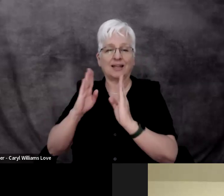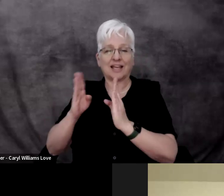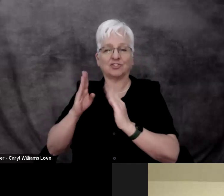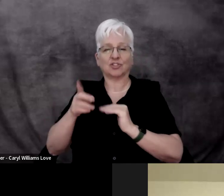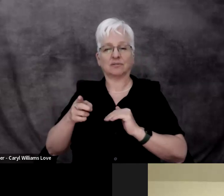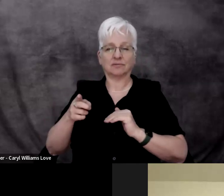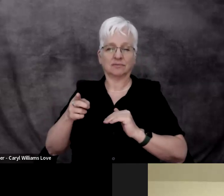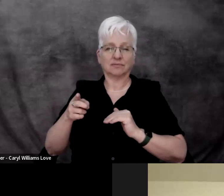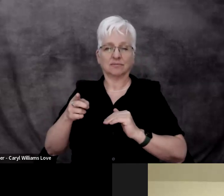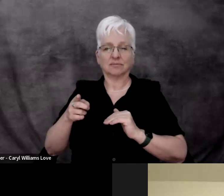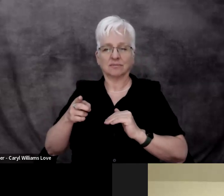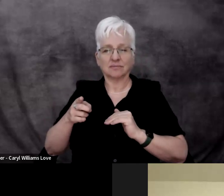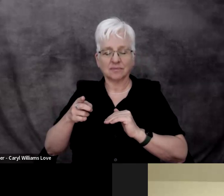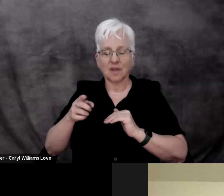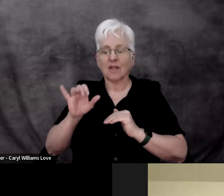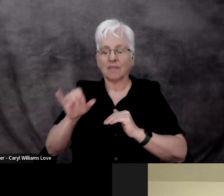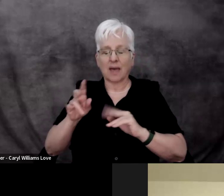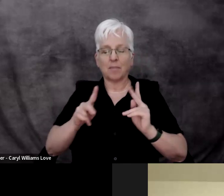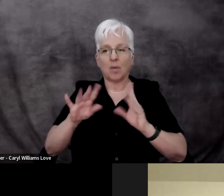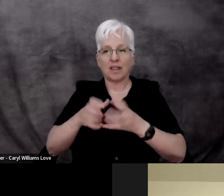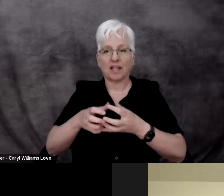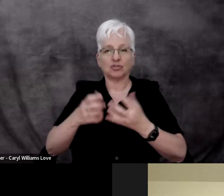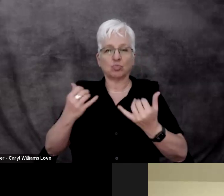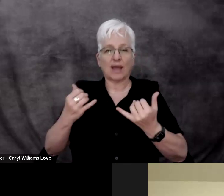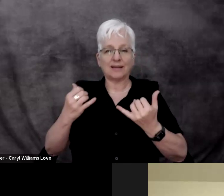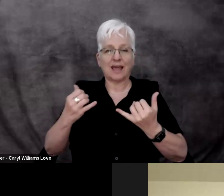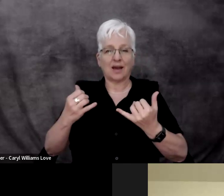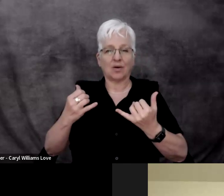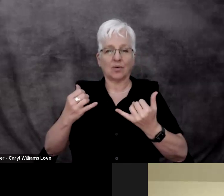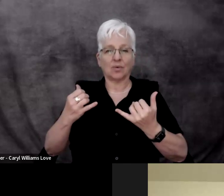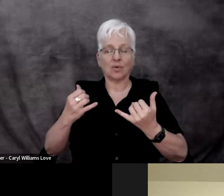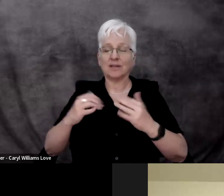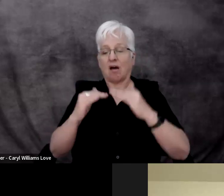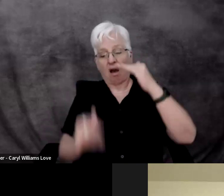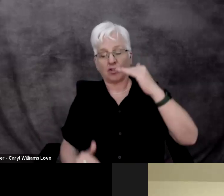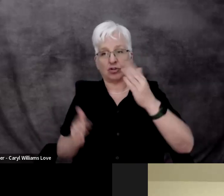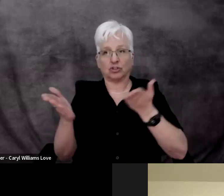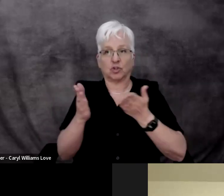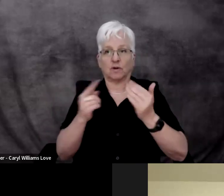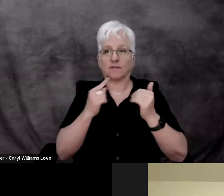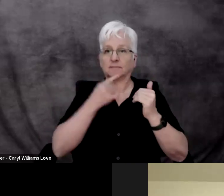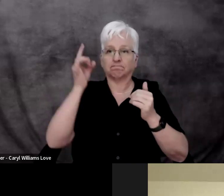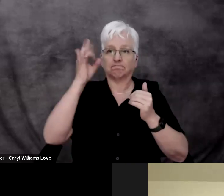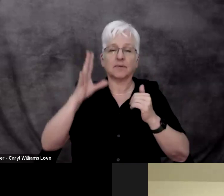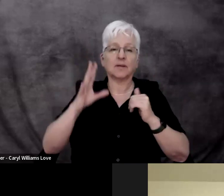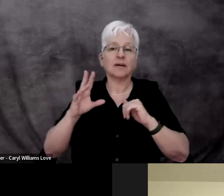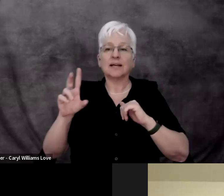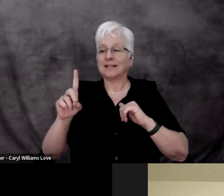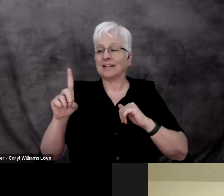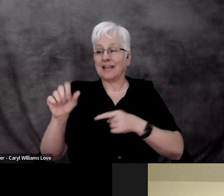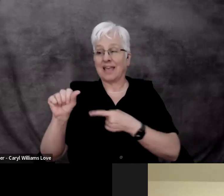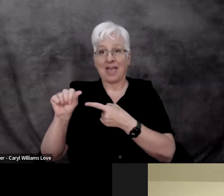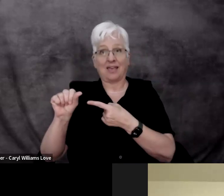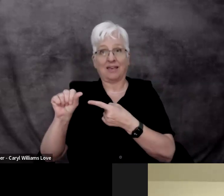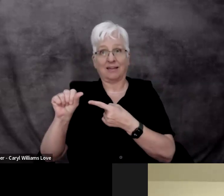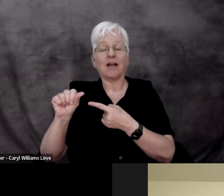different populations. That population right now is unethically underserved. DDA, those services, the contracted providers